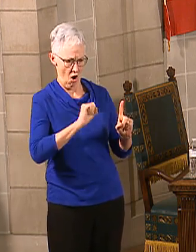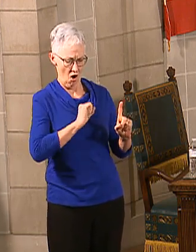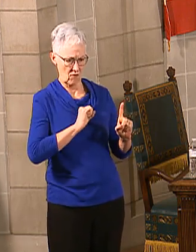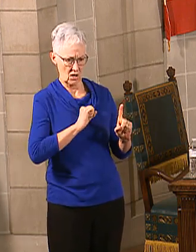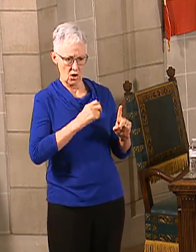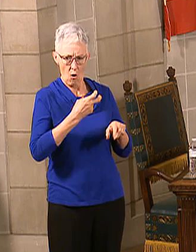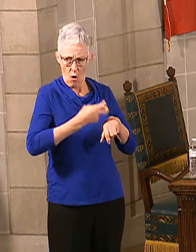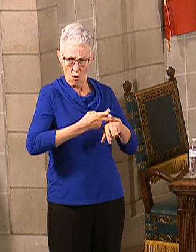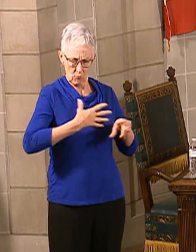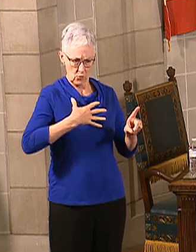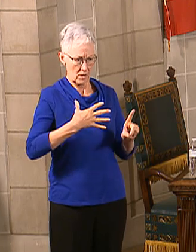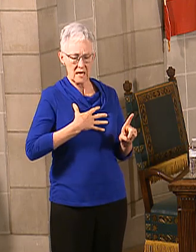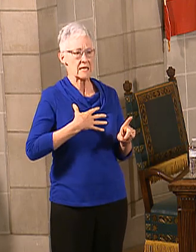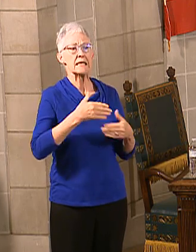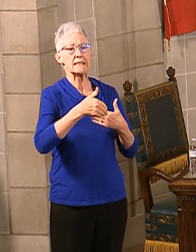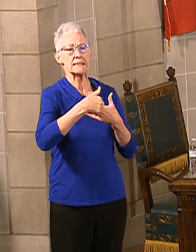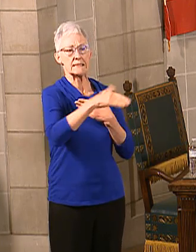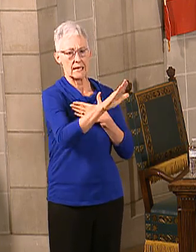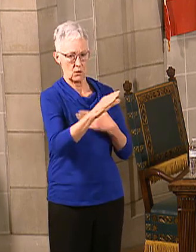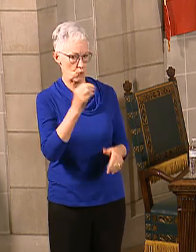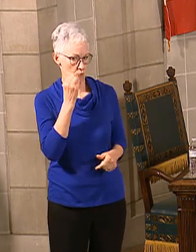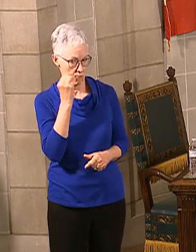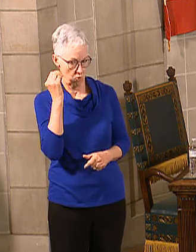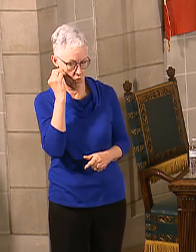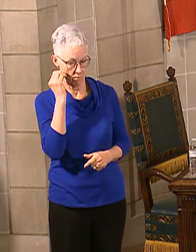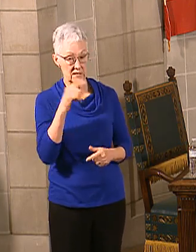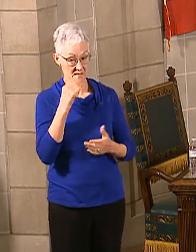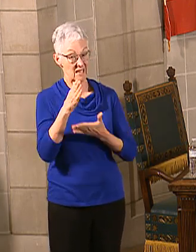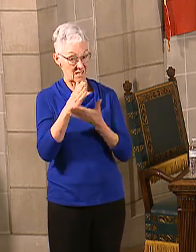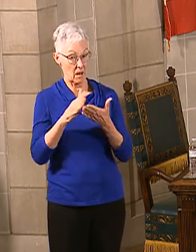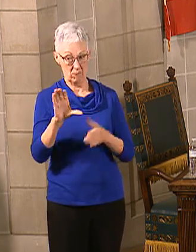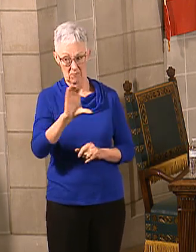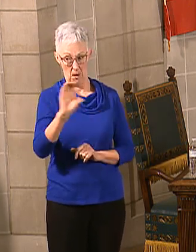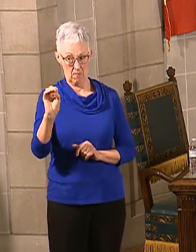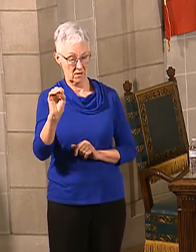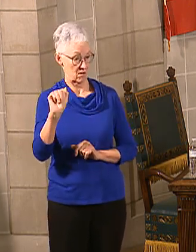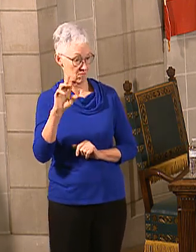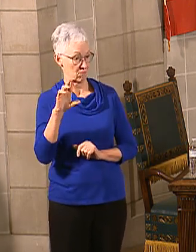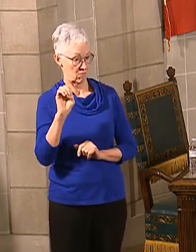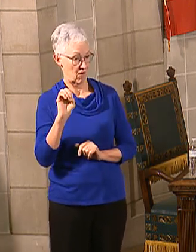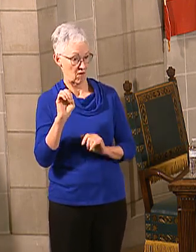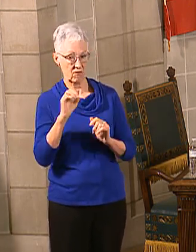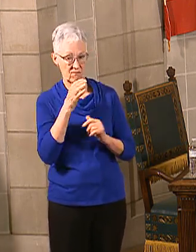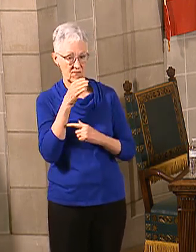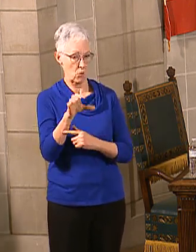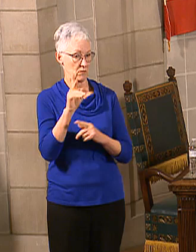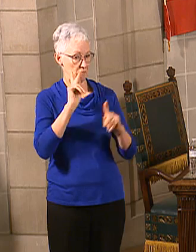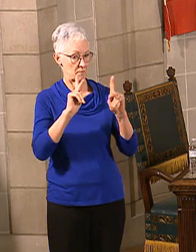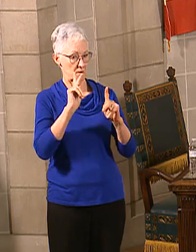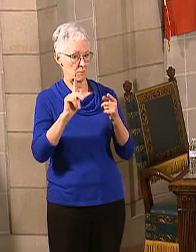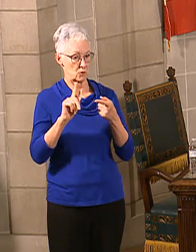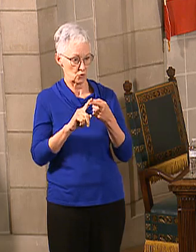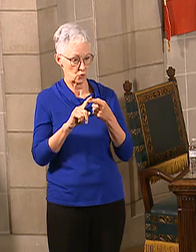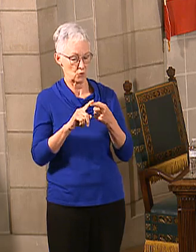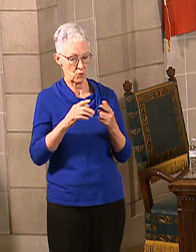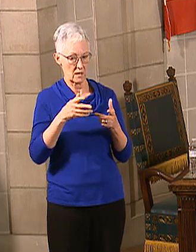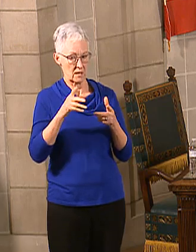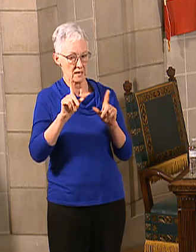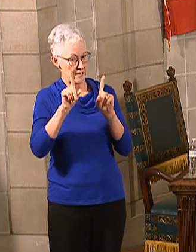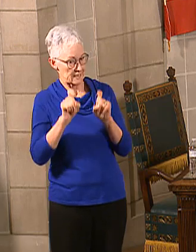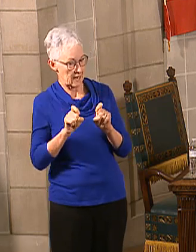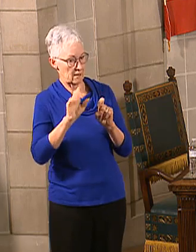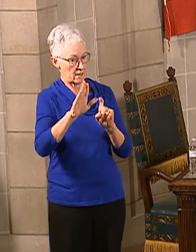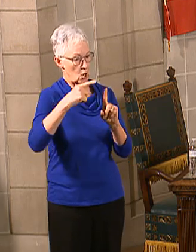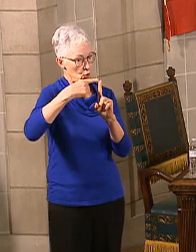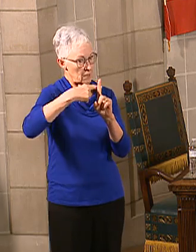know some employers are actually taking the temperatures of people before they're allowing them to come to work. That's one way that you can help make sure that people are